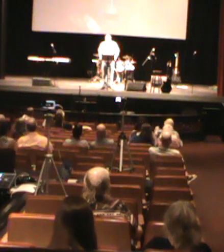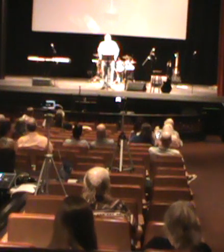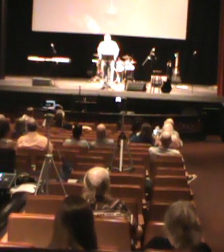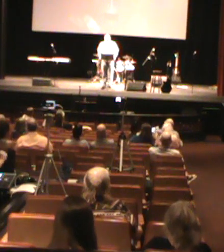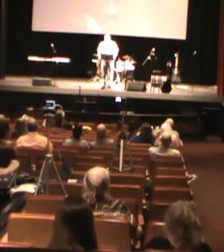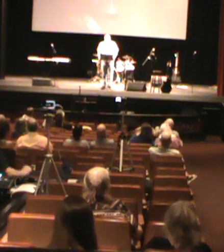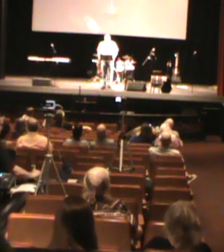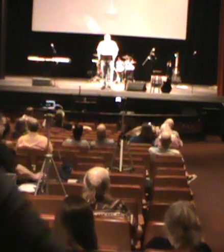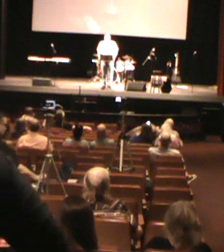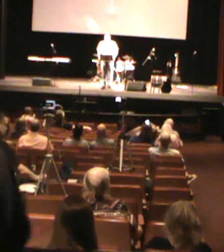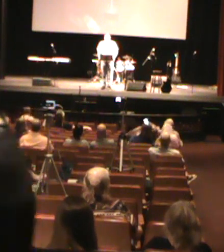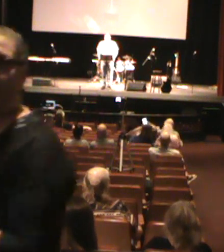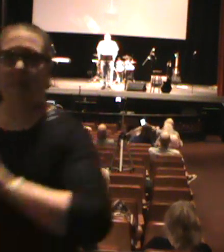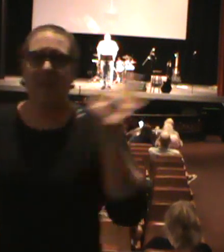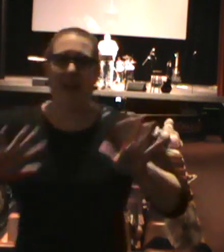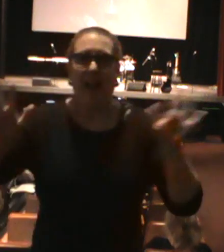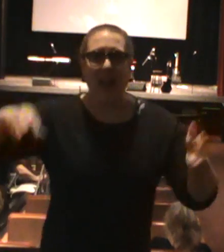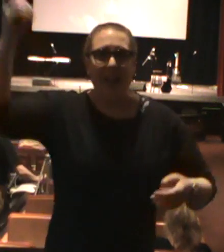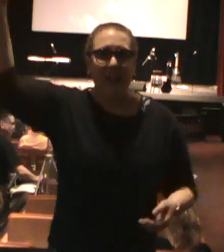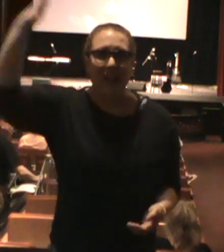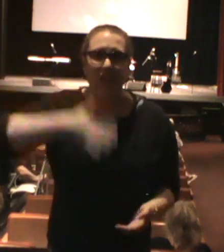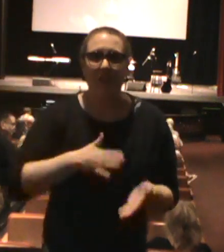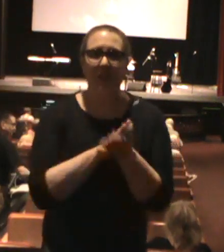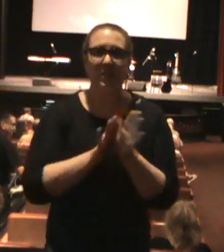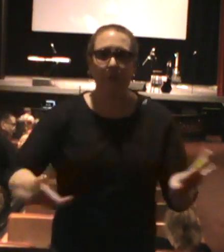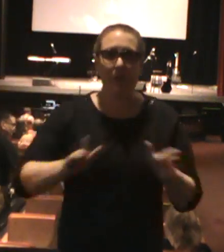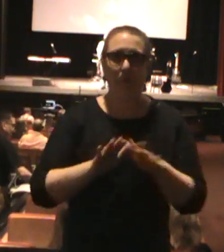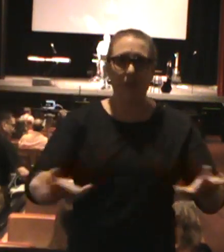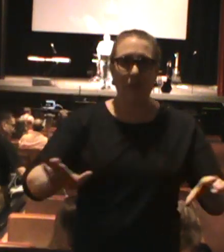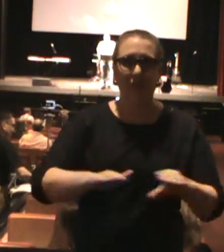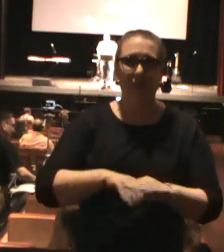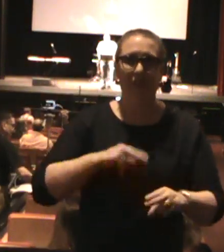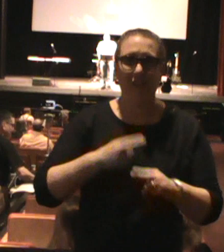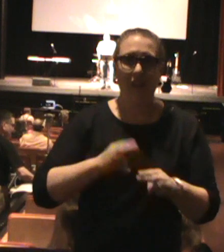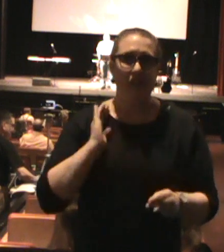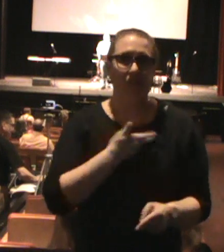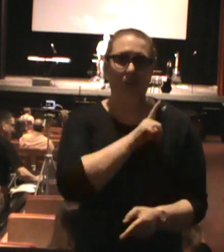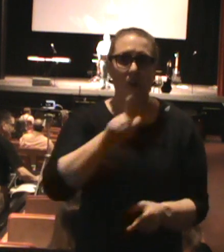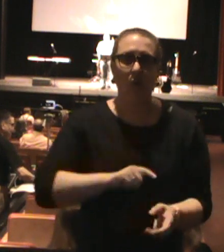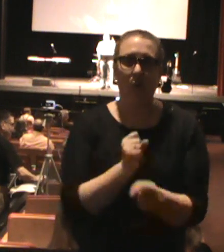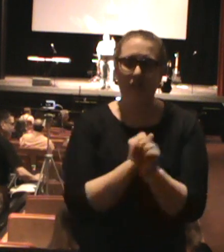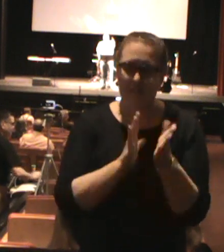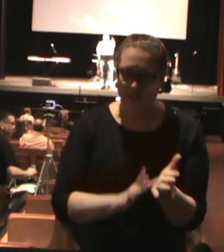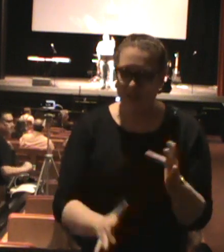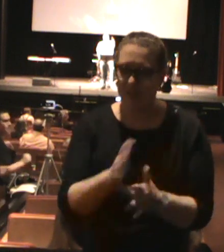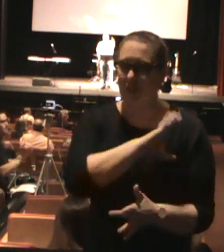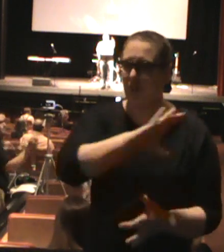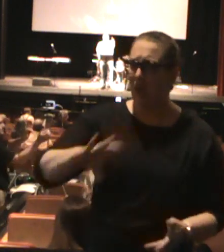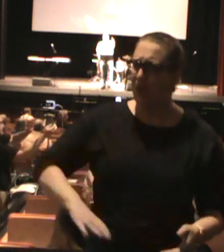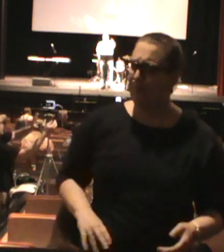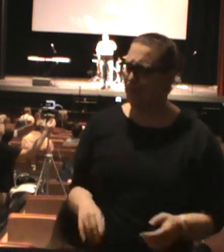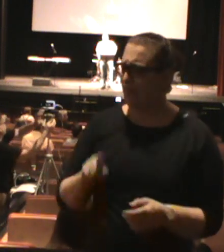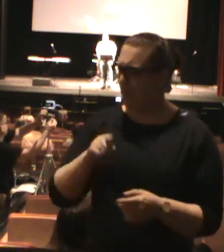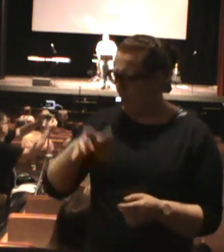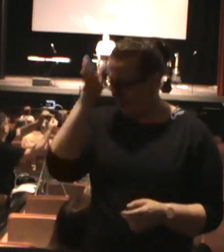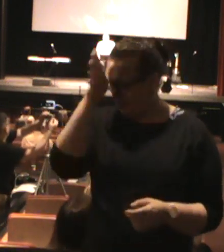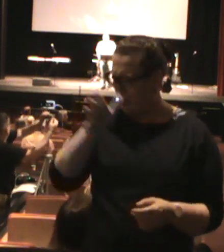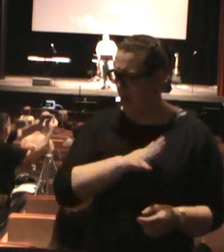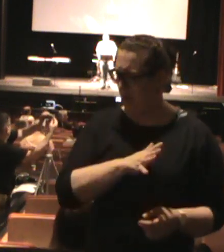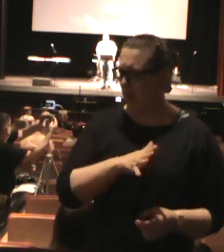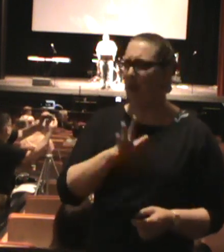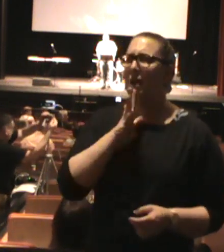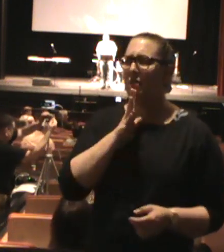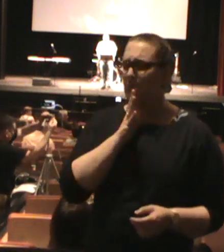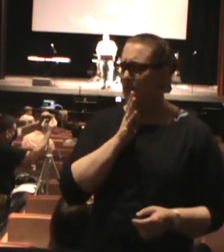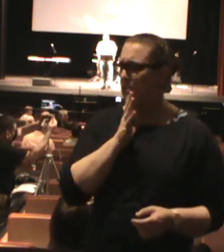Come on over, Deacon Neil. How you doing today? Good morning. All day? And there's the Lebanese guy I was talking about. Welcome, Chris. Glad you